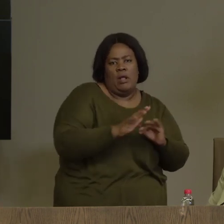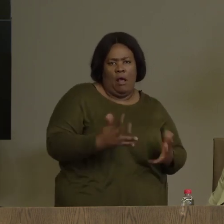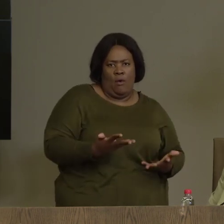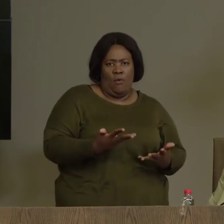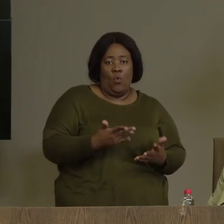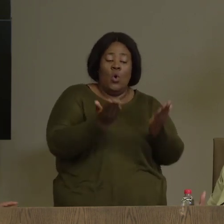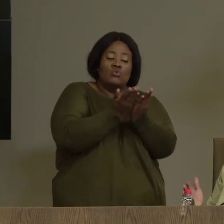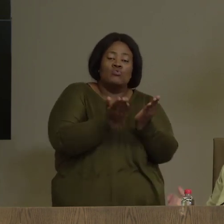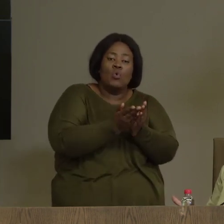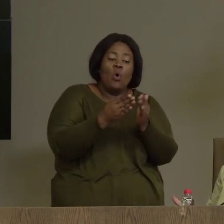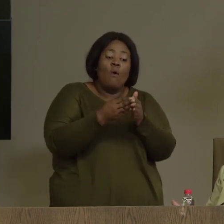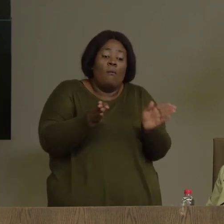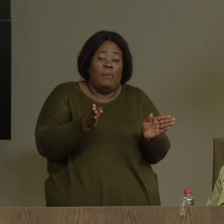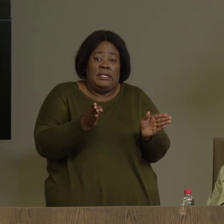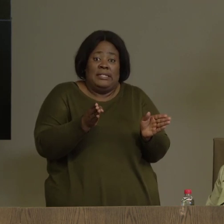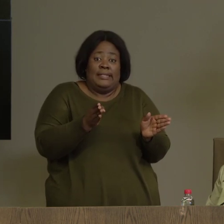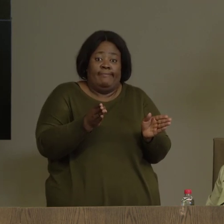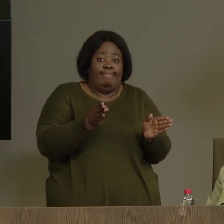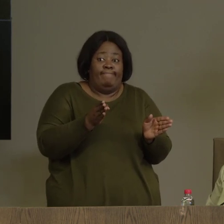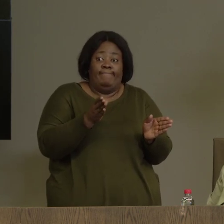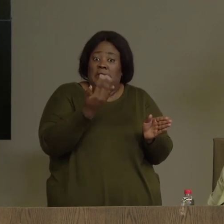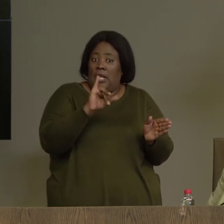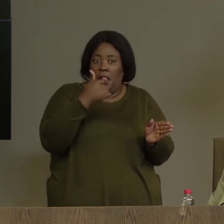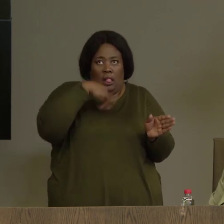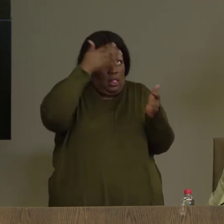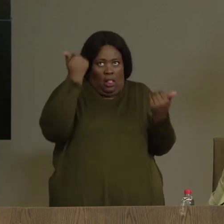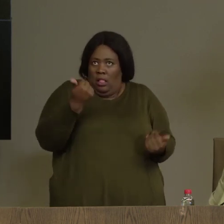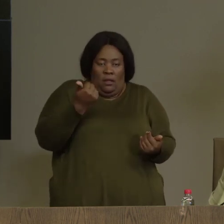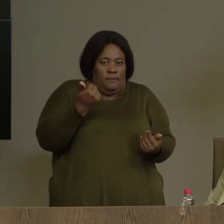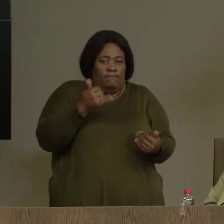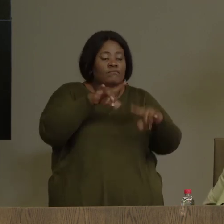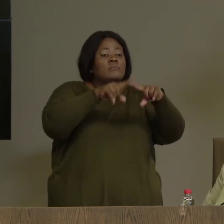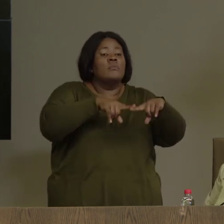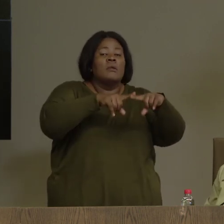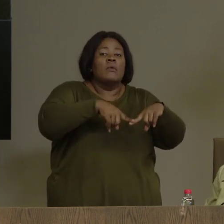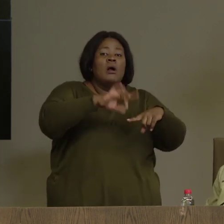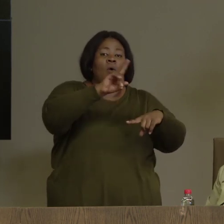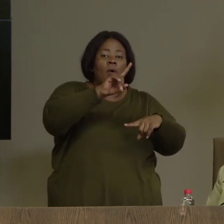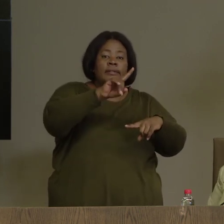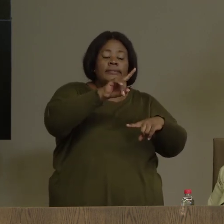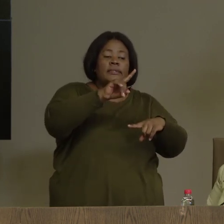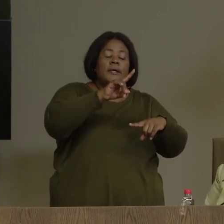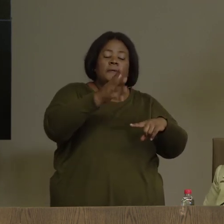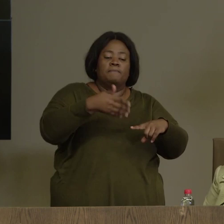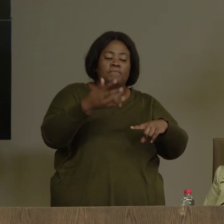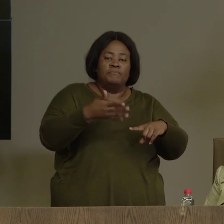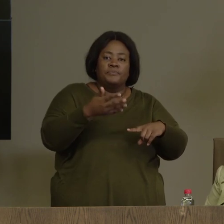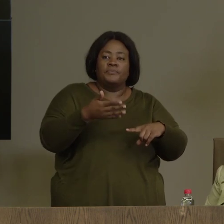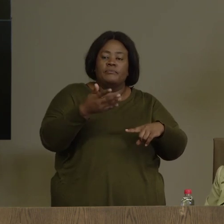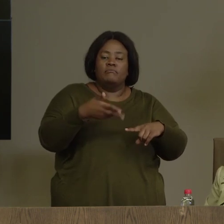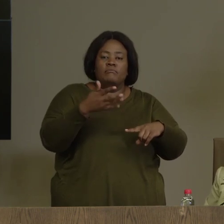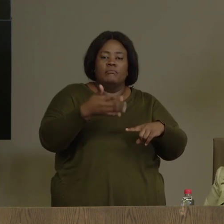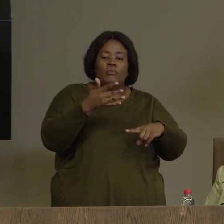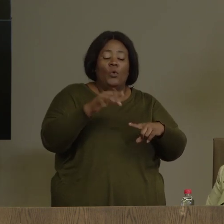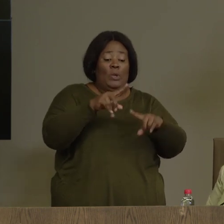of schools is still unknown to us. It will depend on it depends on the direction and the guidance we'll get